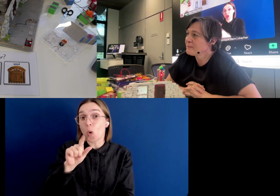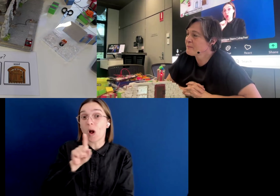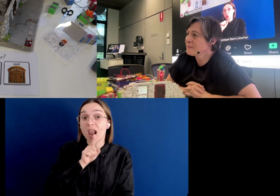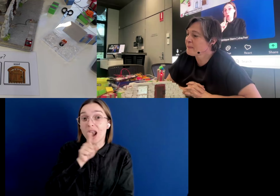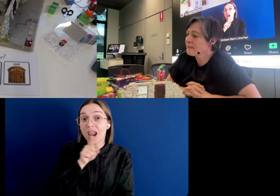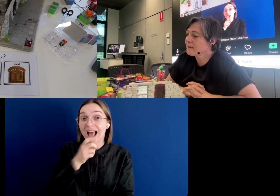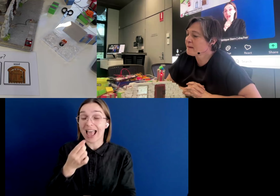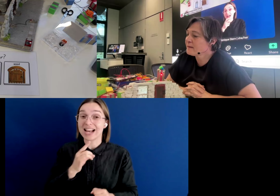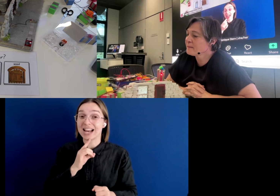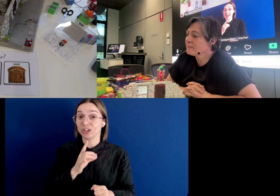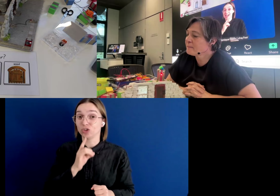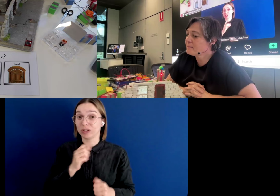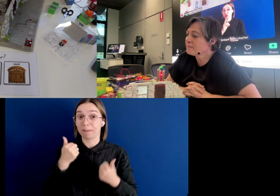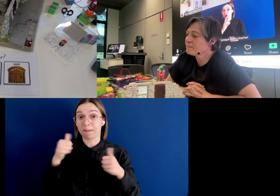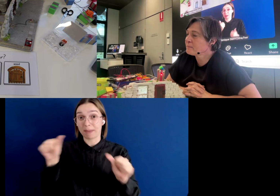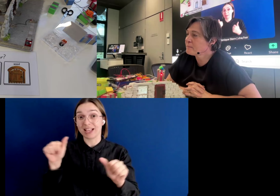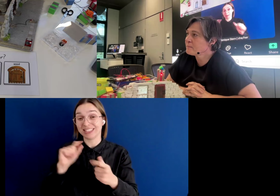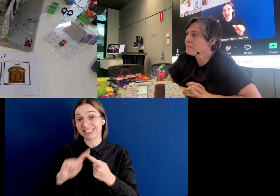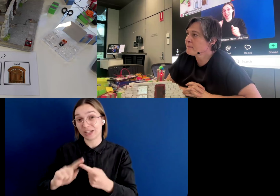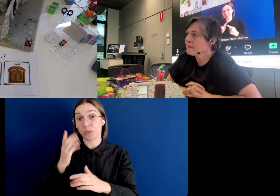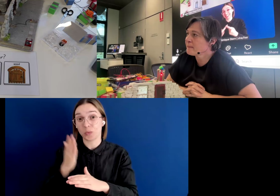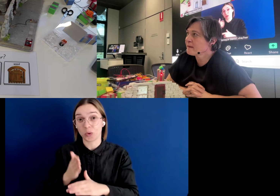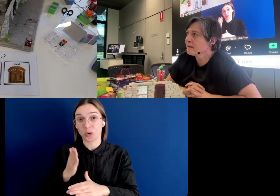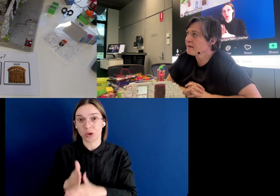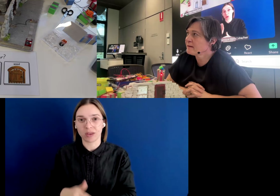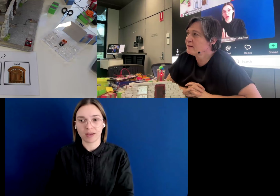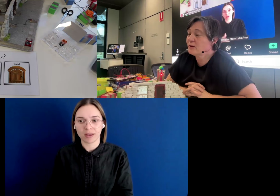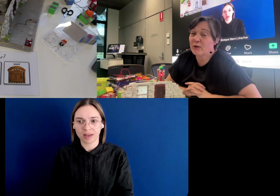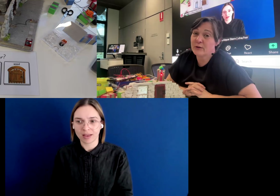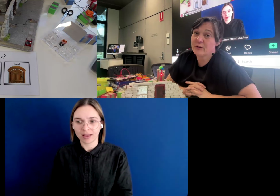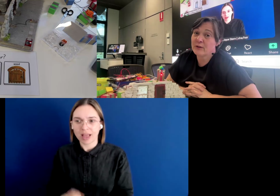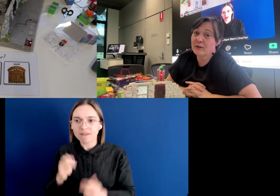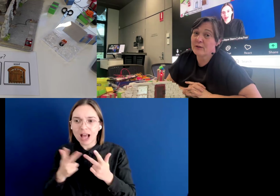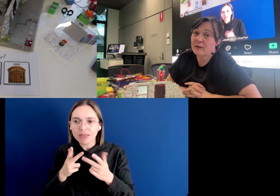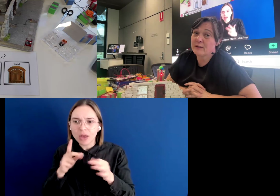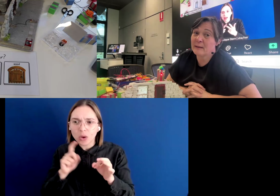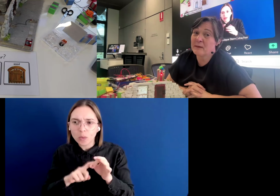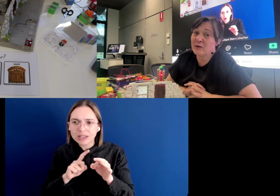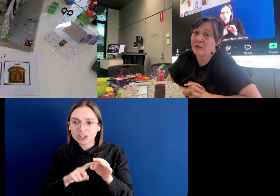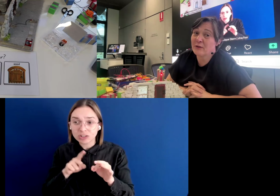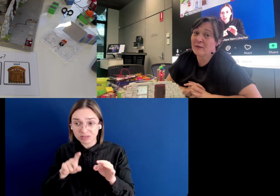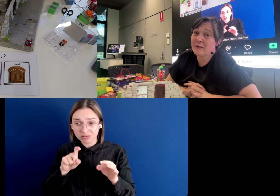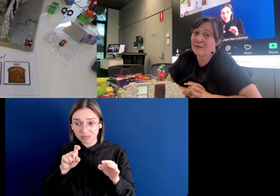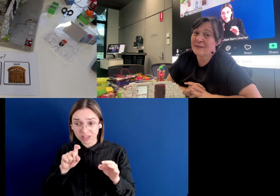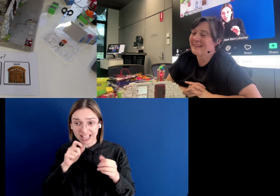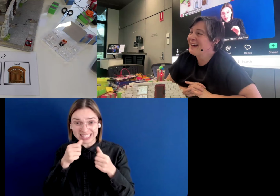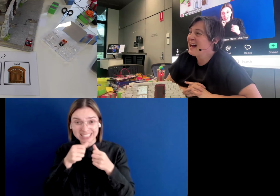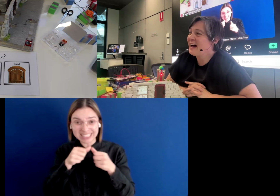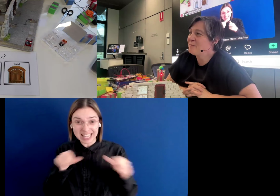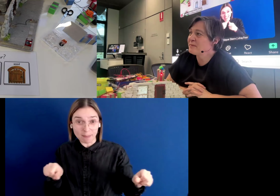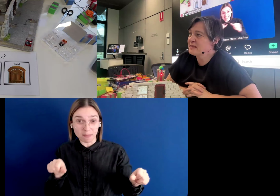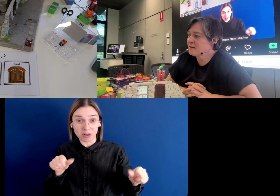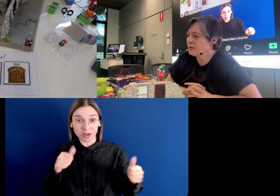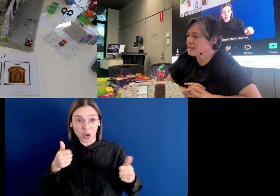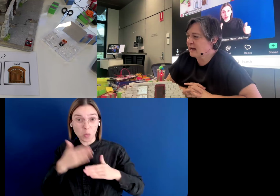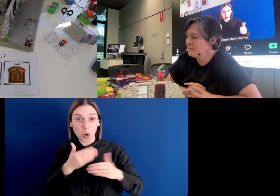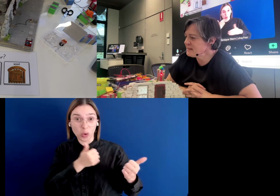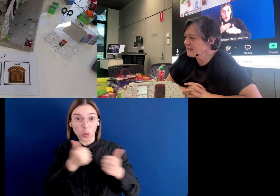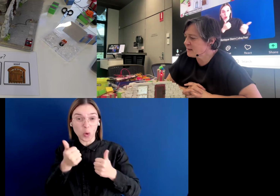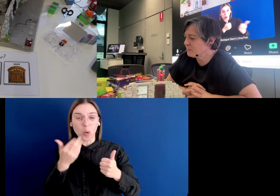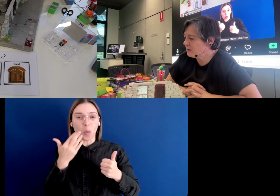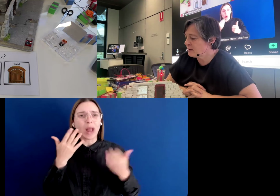experience with how sticky the tape stays in high humidity environments? No, let me know.